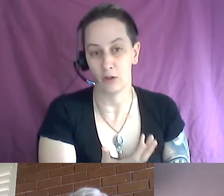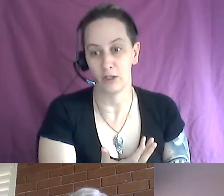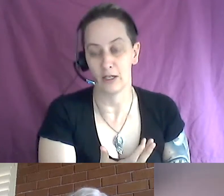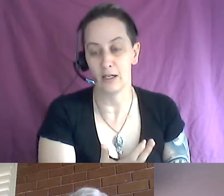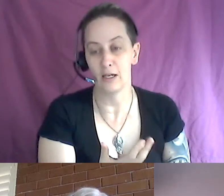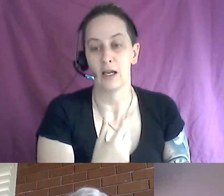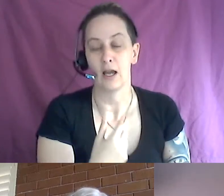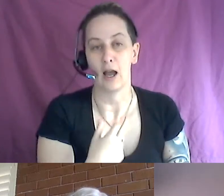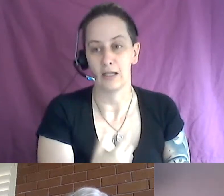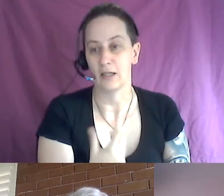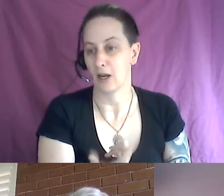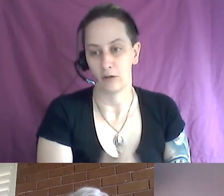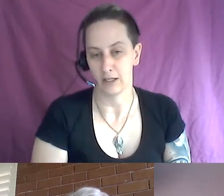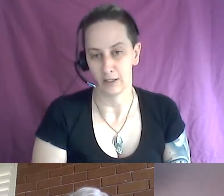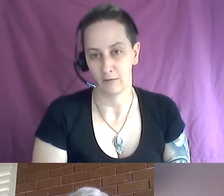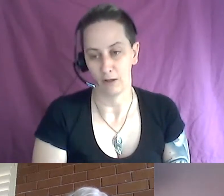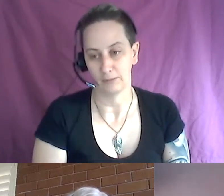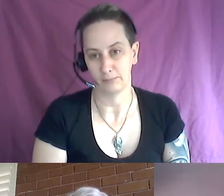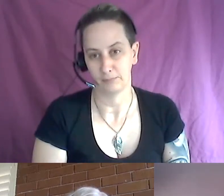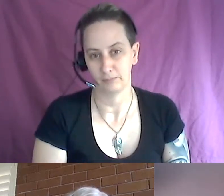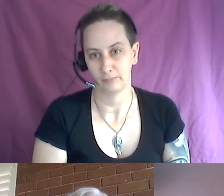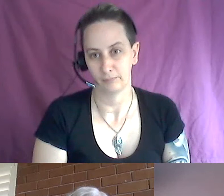sign dirty in that context is fine.